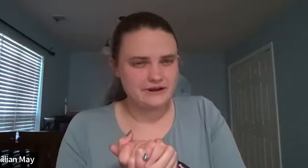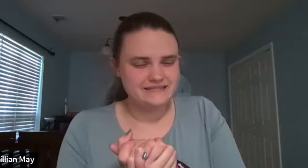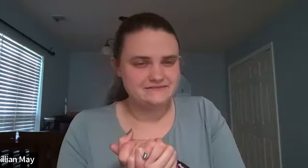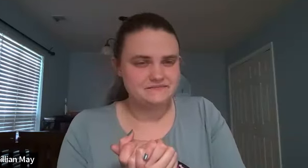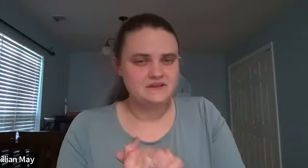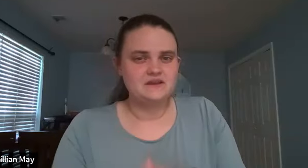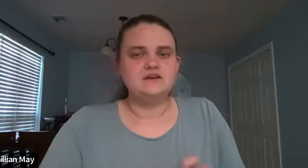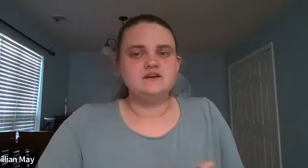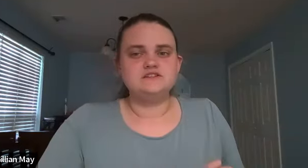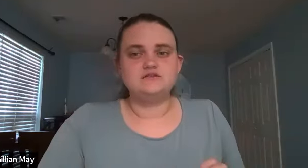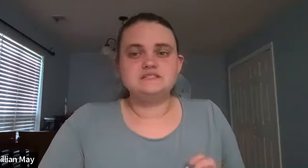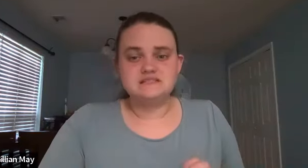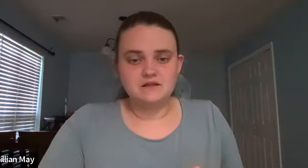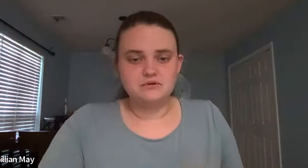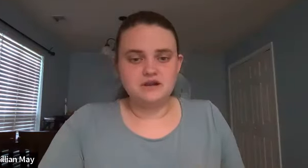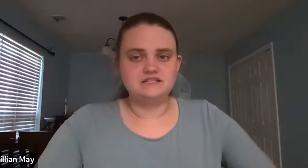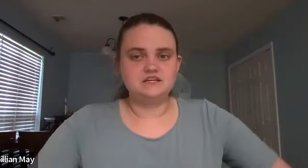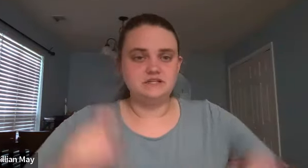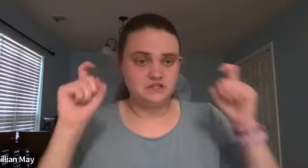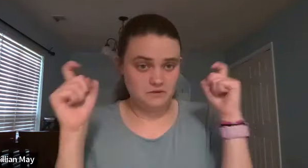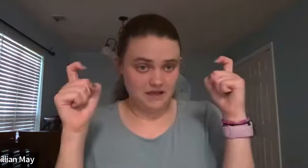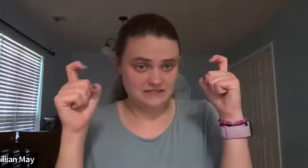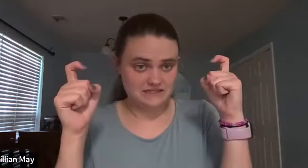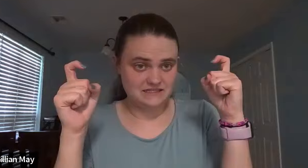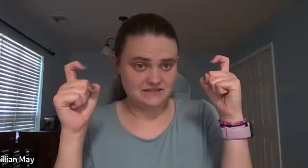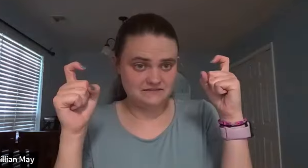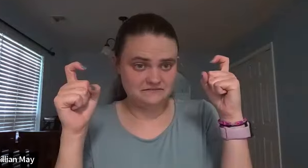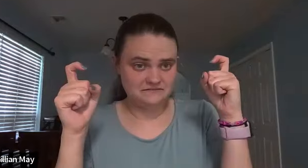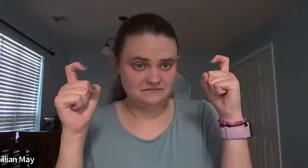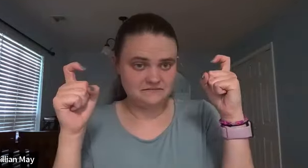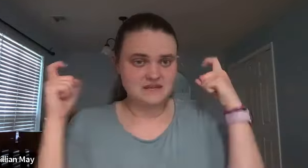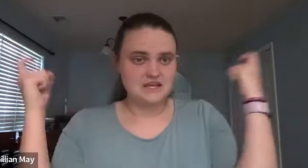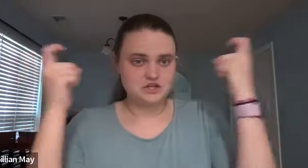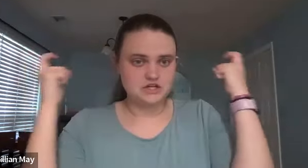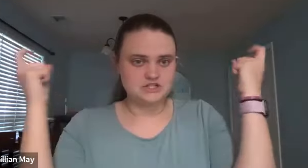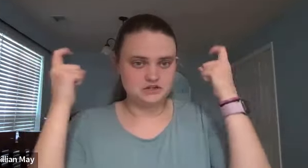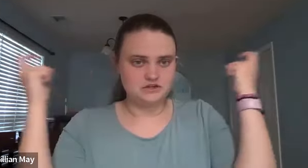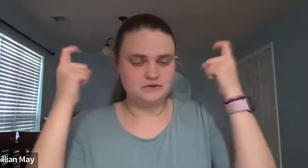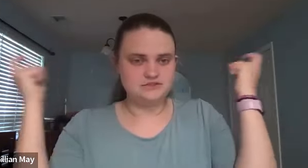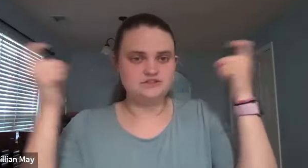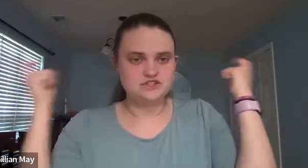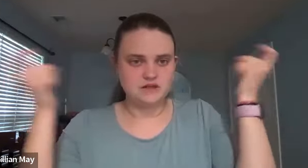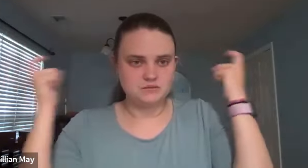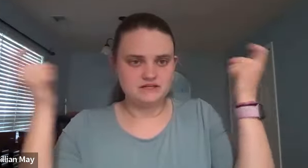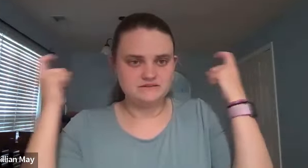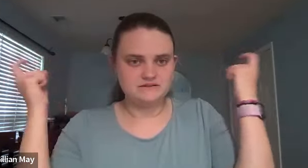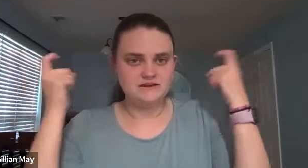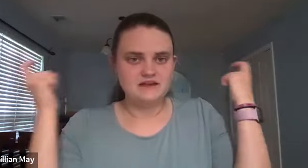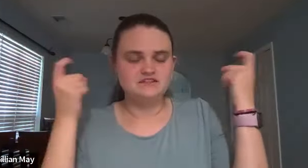celebrate. So celebrate is going to be 2 X's and you're going to circle motion, celebrate. It's almost